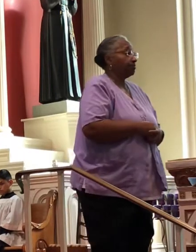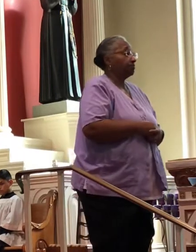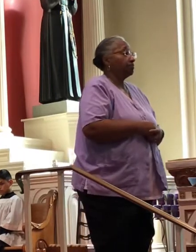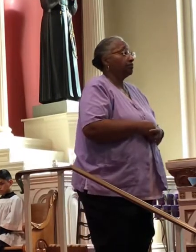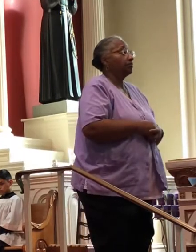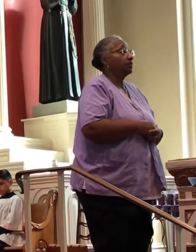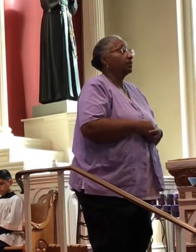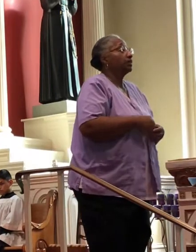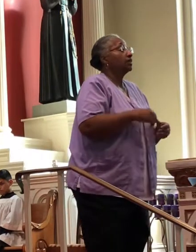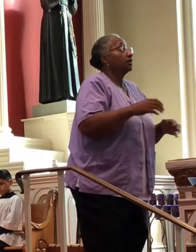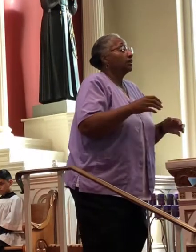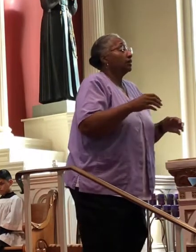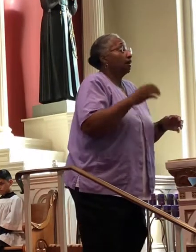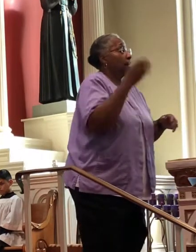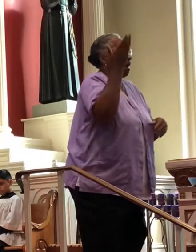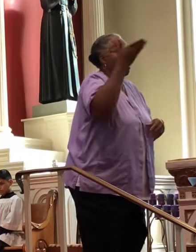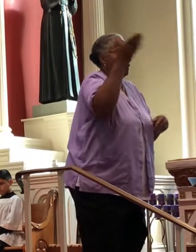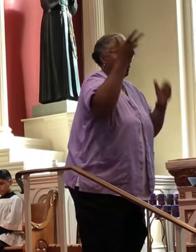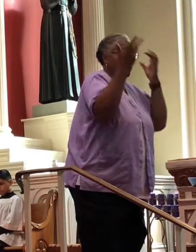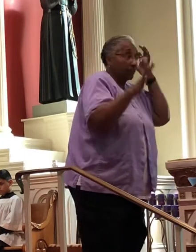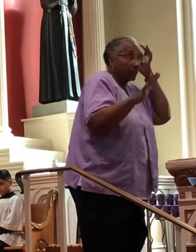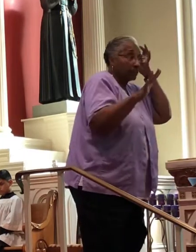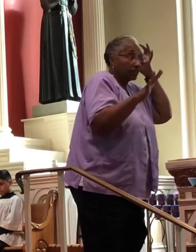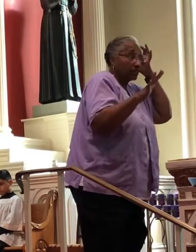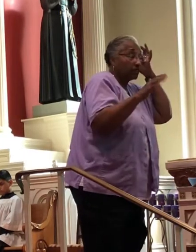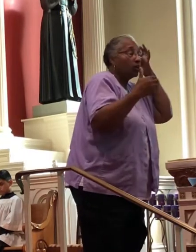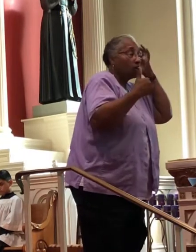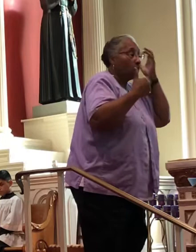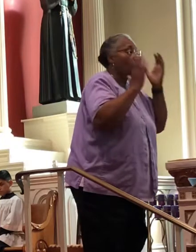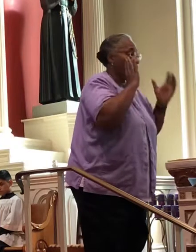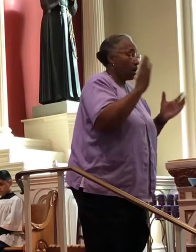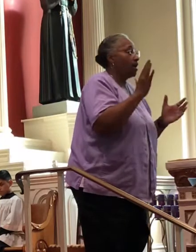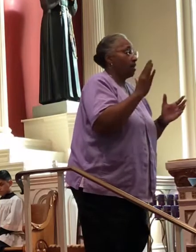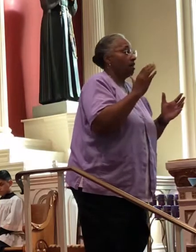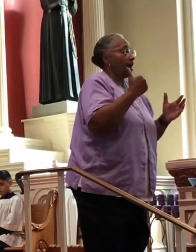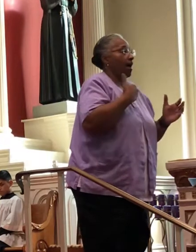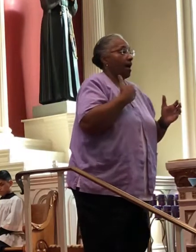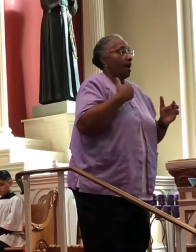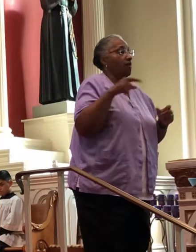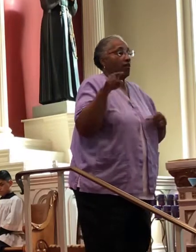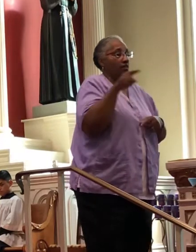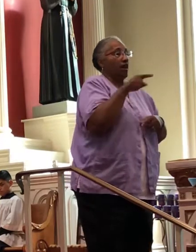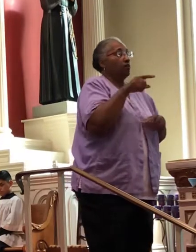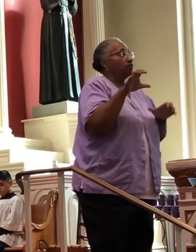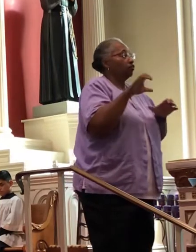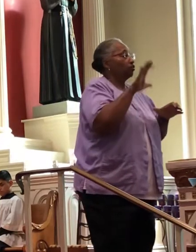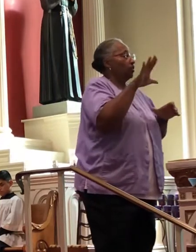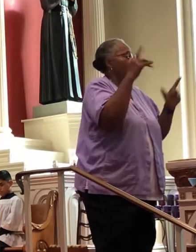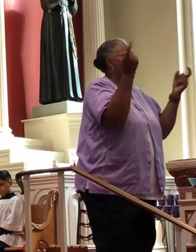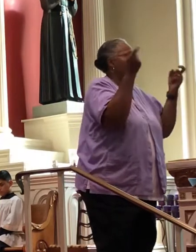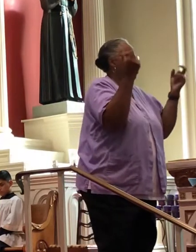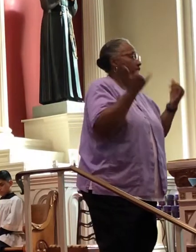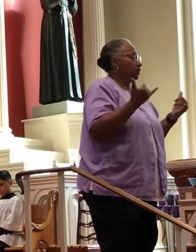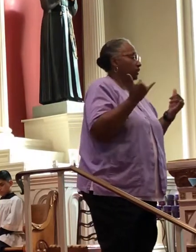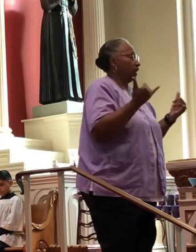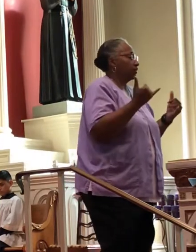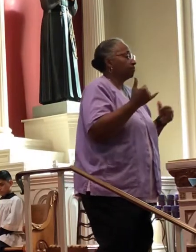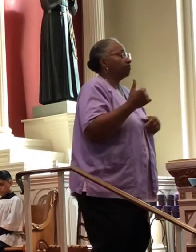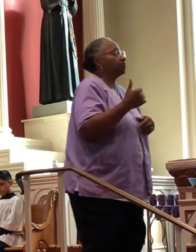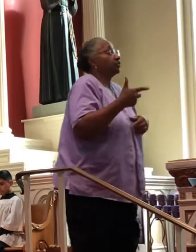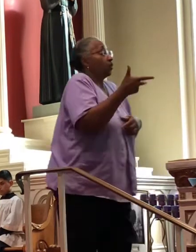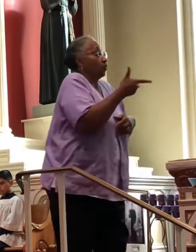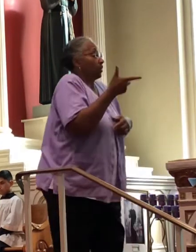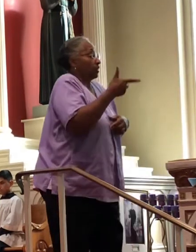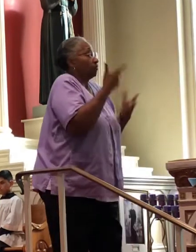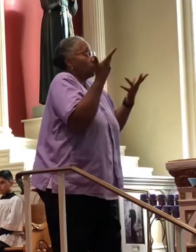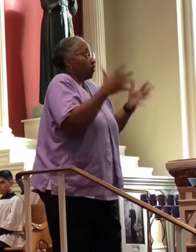after the homily, we'll have that beautiful event. So we'll journey with them until Easter. They've been journeying already,